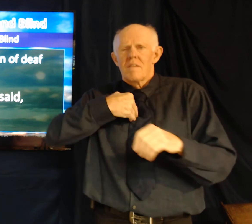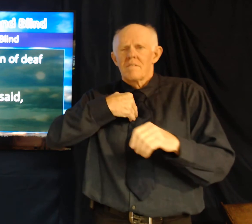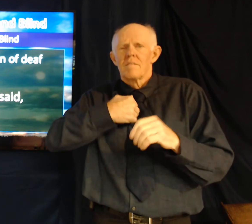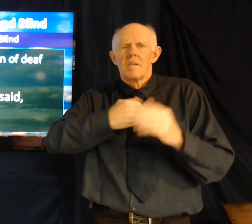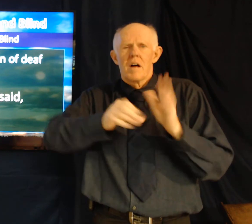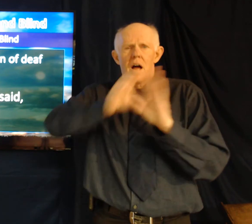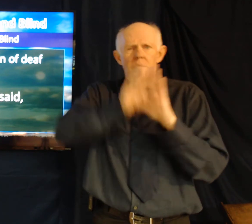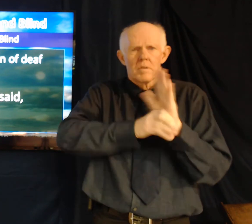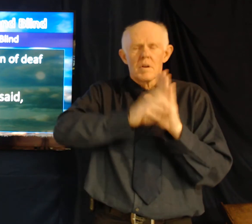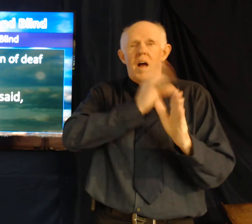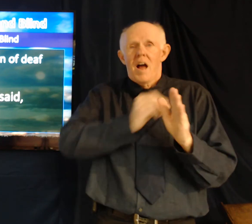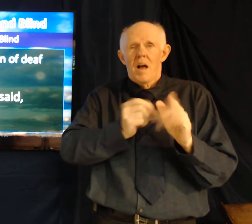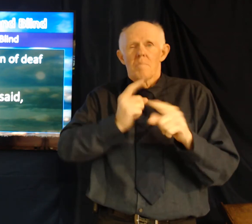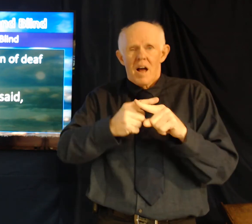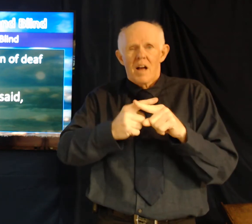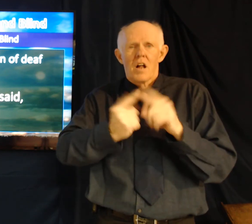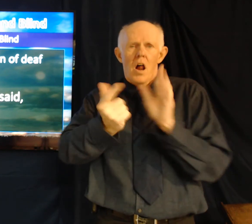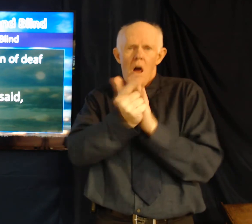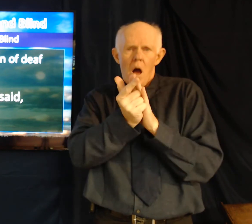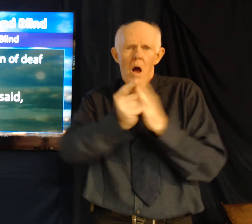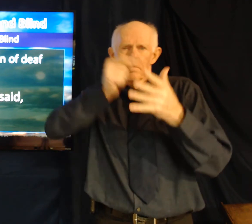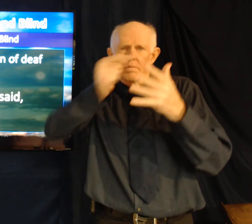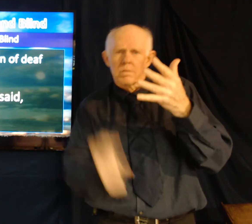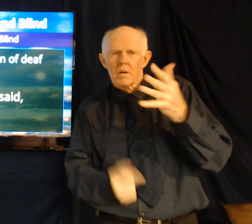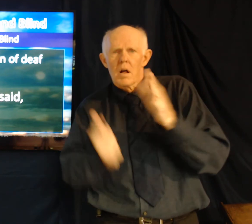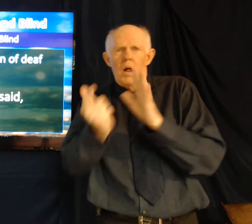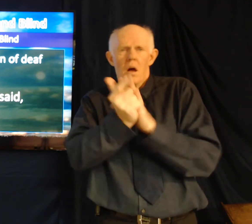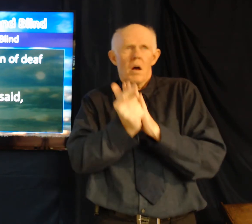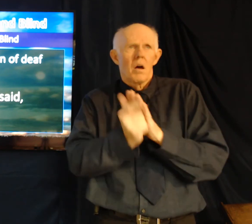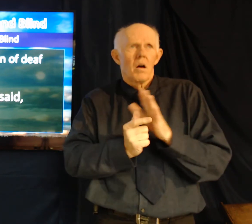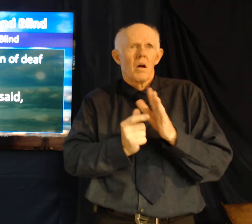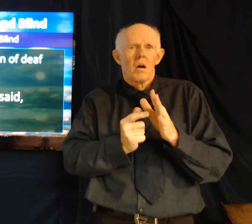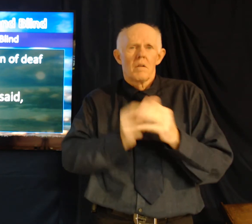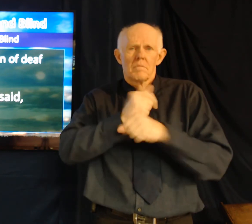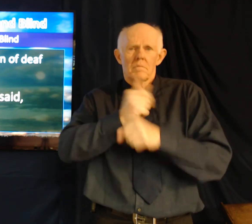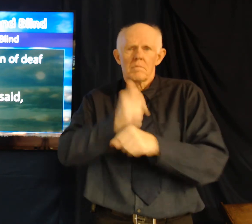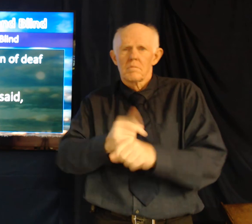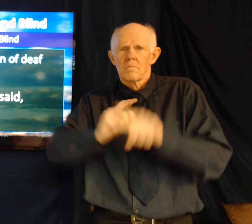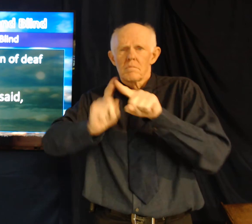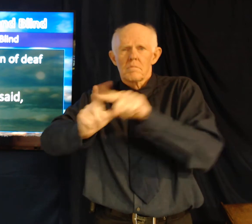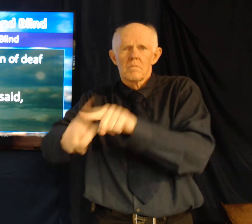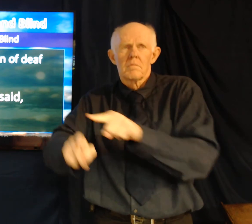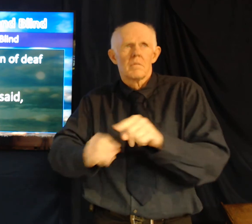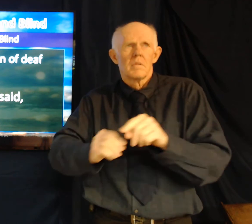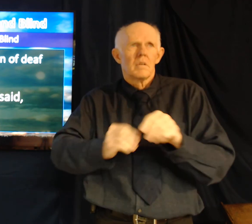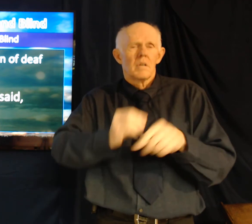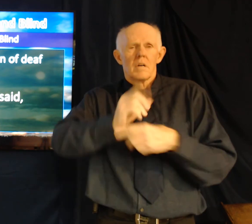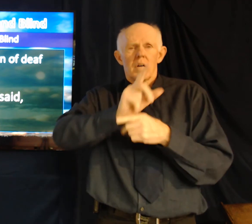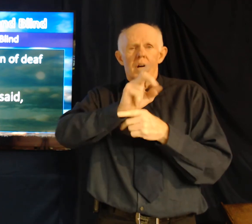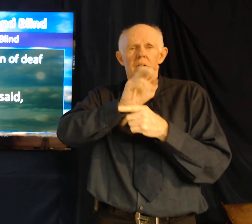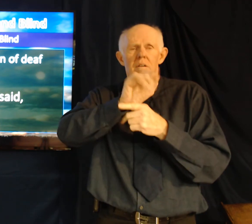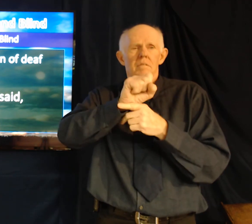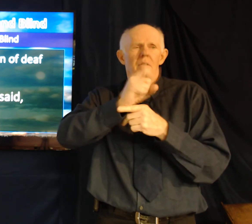was leading the people out of slavery, they had laws. He made many different laws.